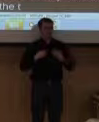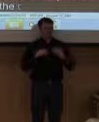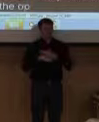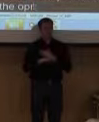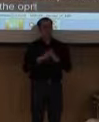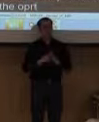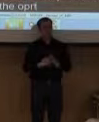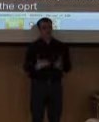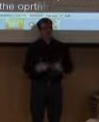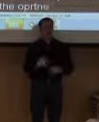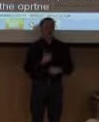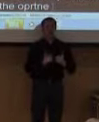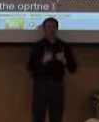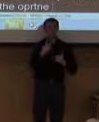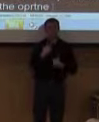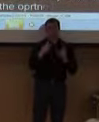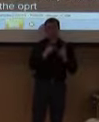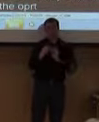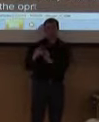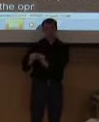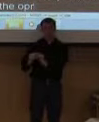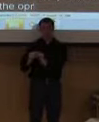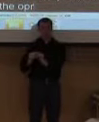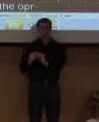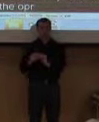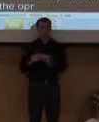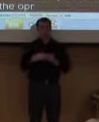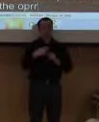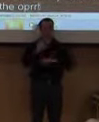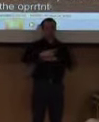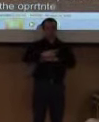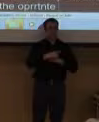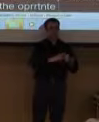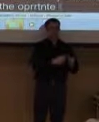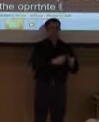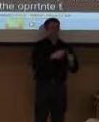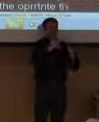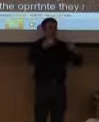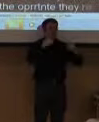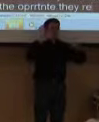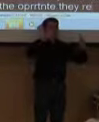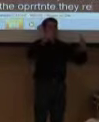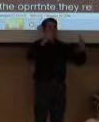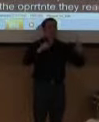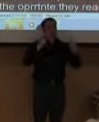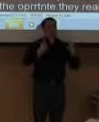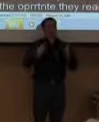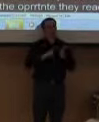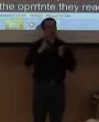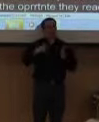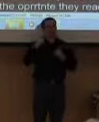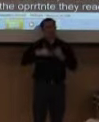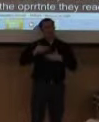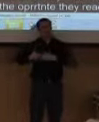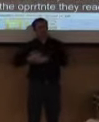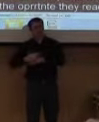we, in fact, had 2 sessions in 2 consecutive days. The first one being so successful that they immediately signed up for another session